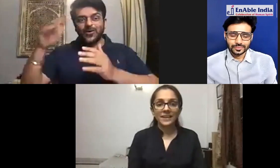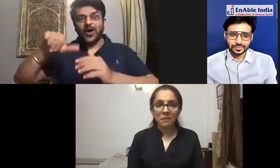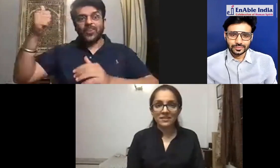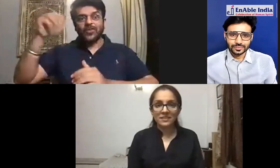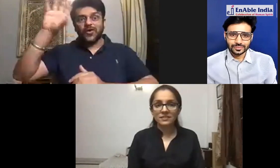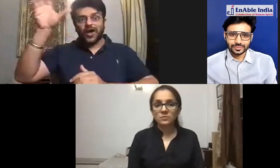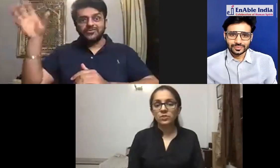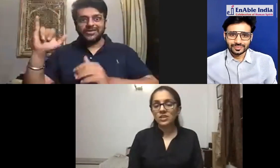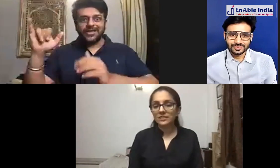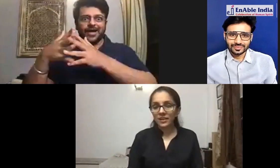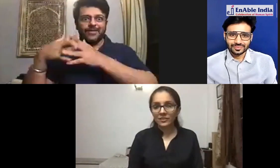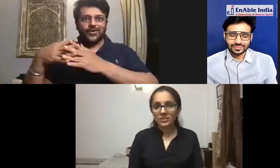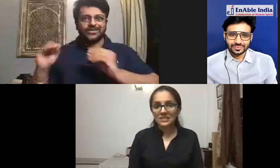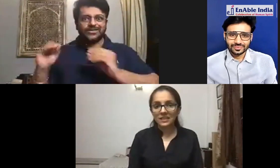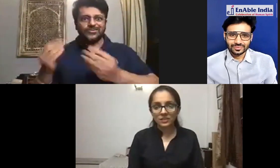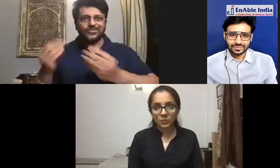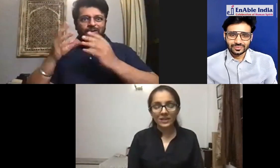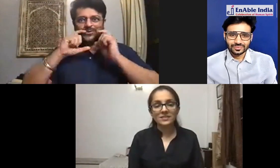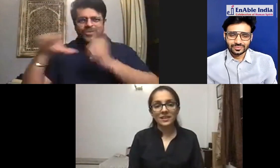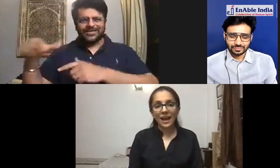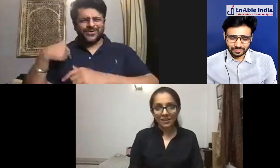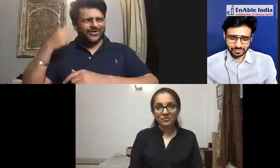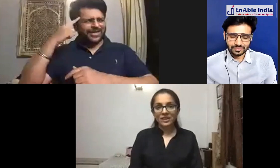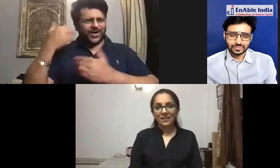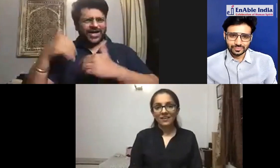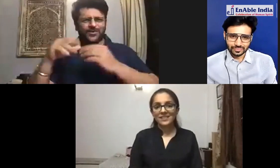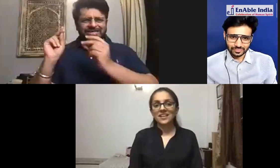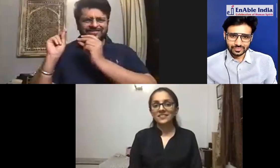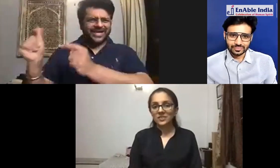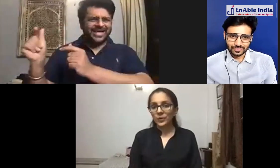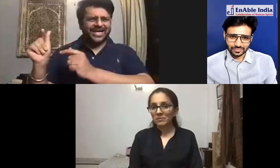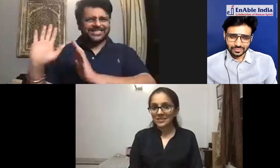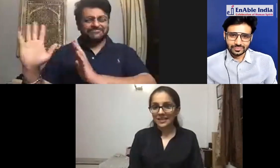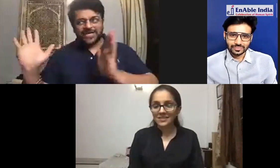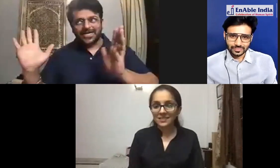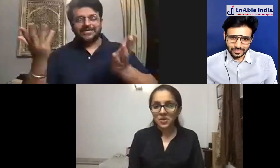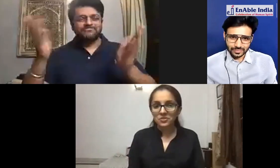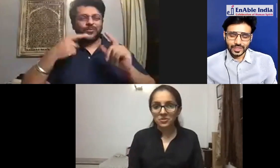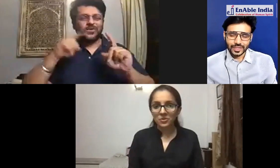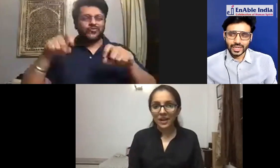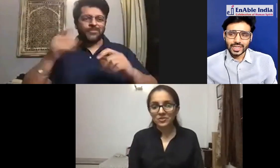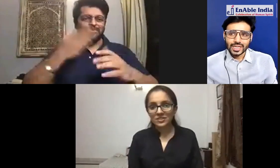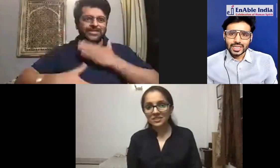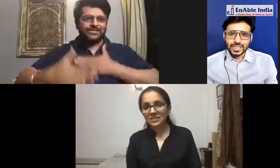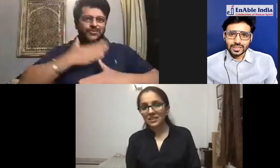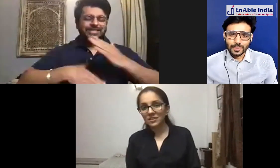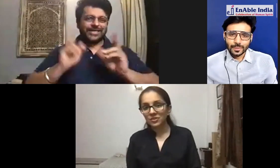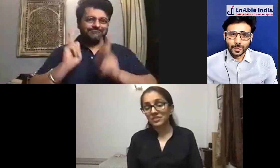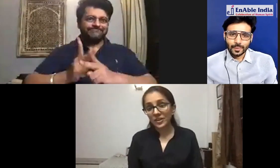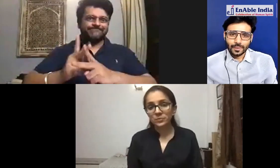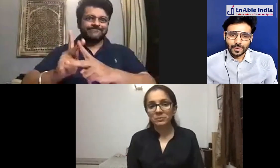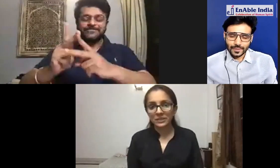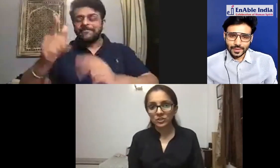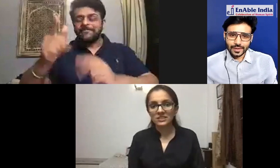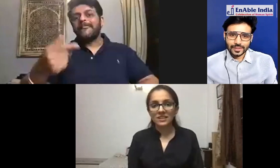You know why I'm asking this? Because other countries like the US, they have started going maskless. So Yeah, I'm just thinking, you know,